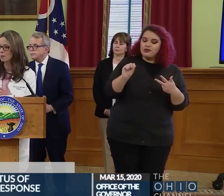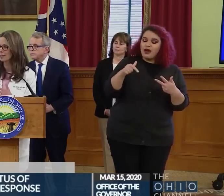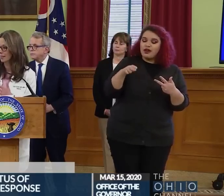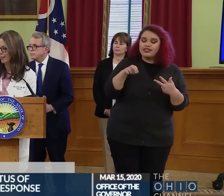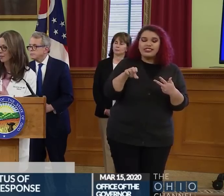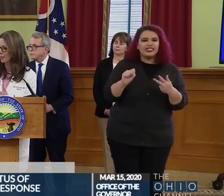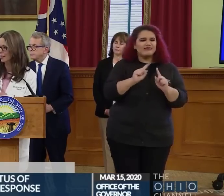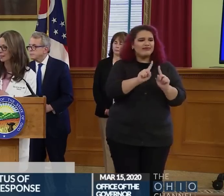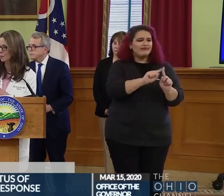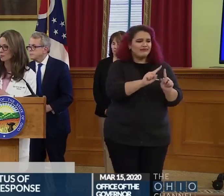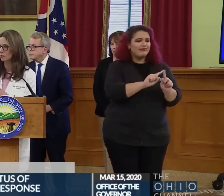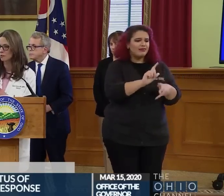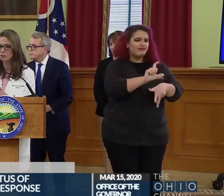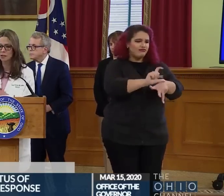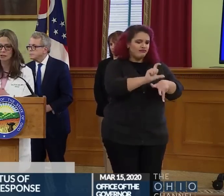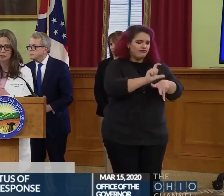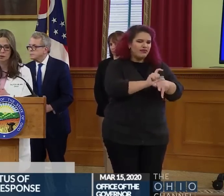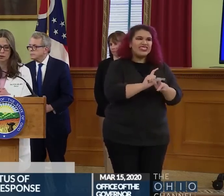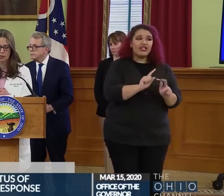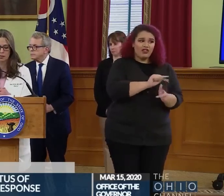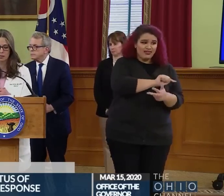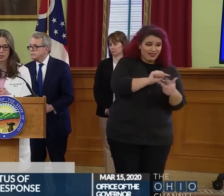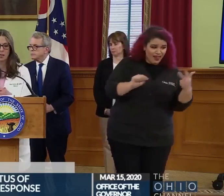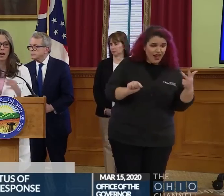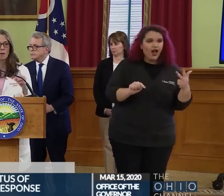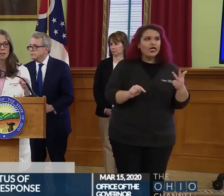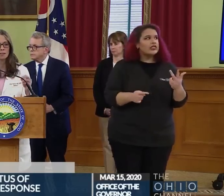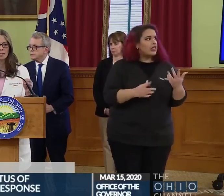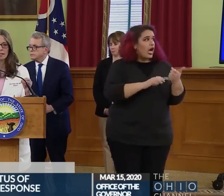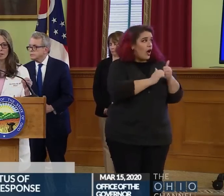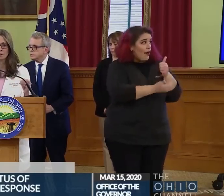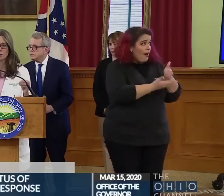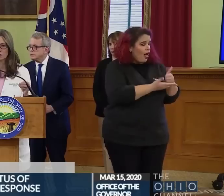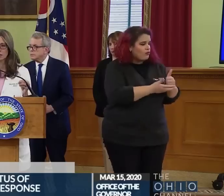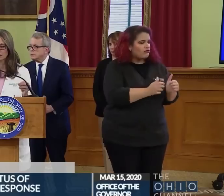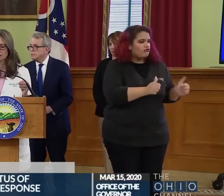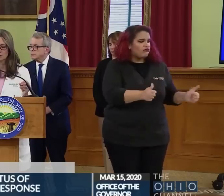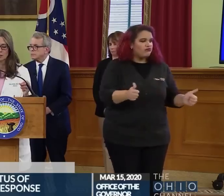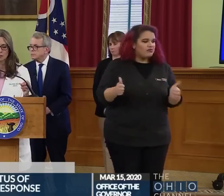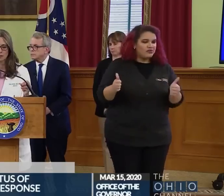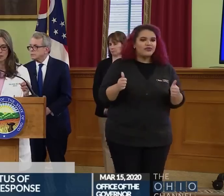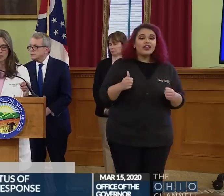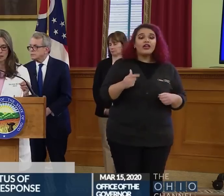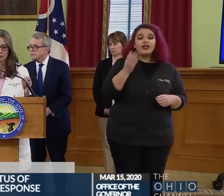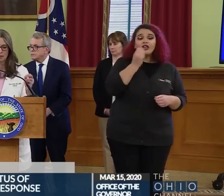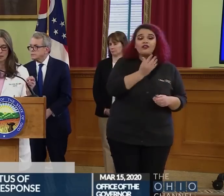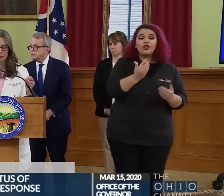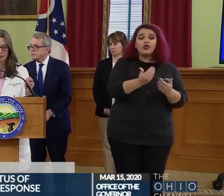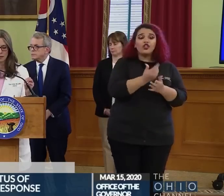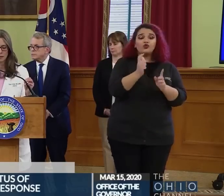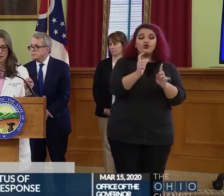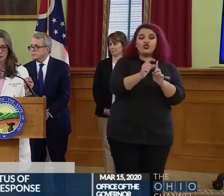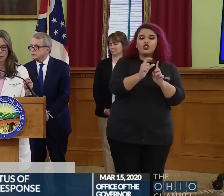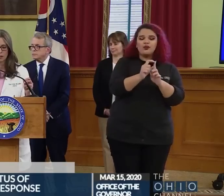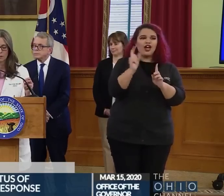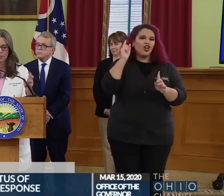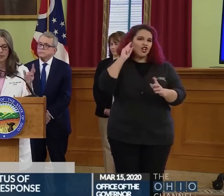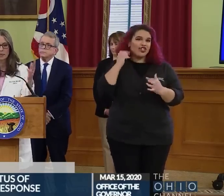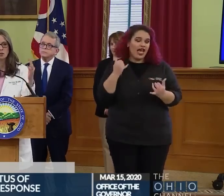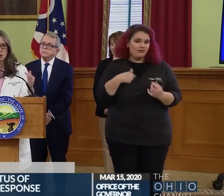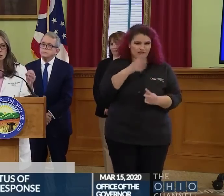wouldn't be healthy in terms of social distancing. I want to say a new term I just heard used today, so I didn't invent this,